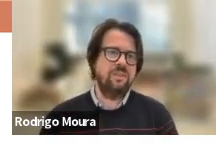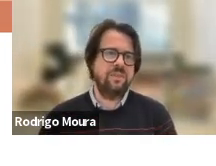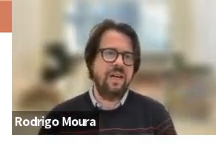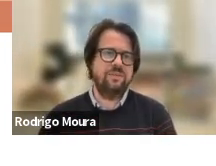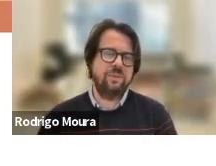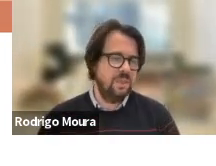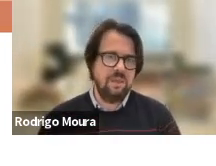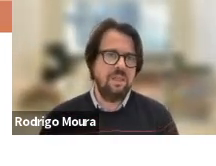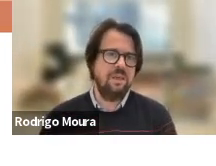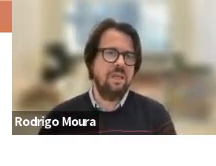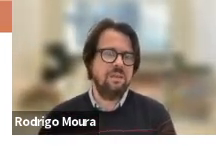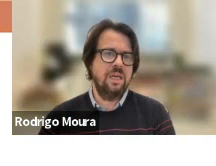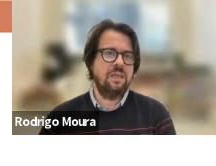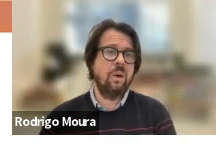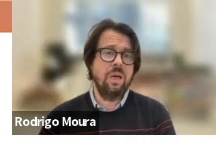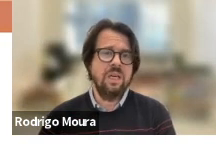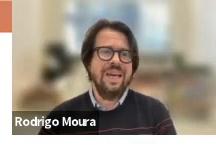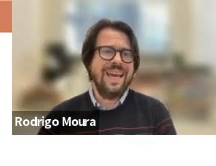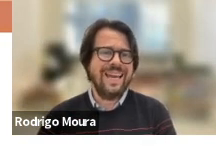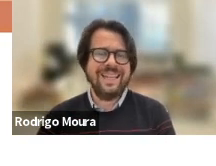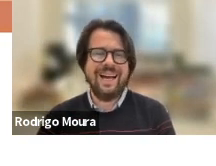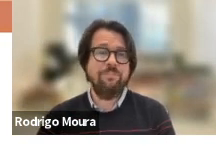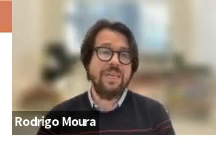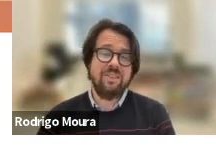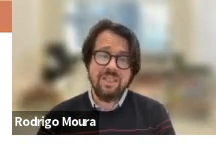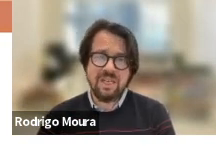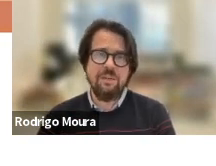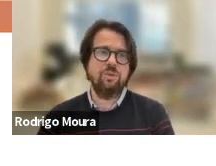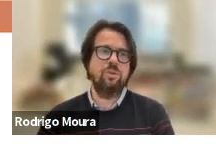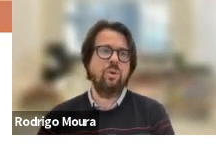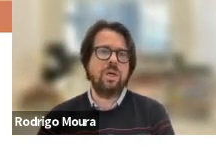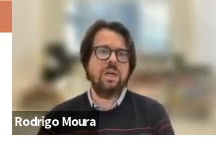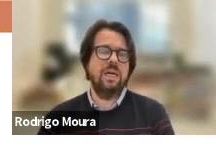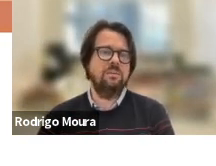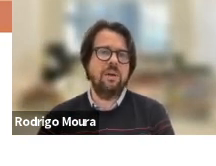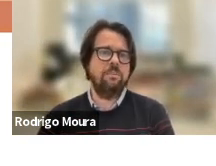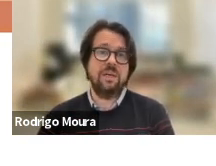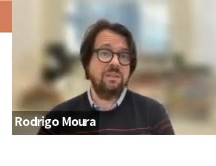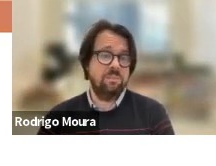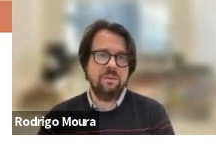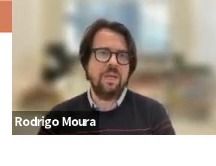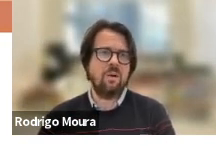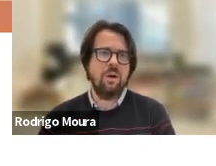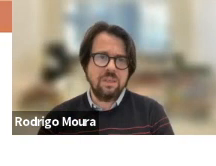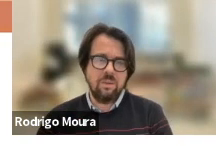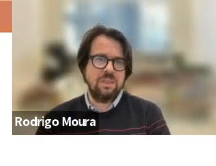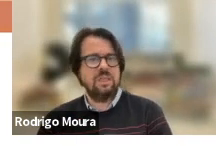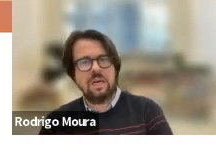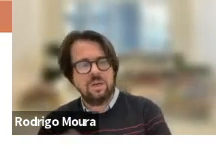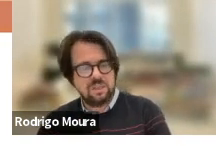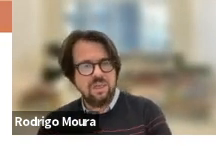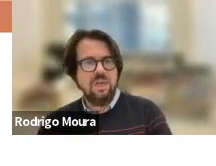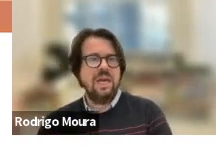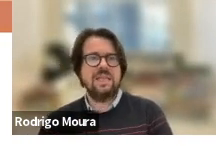and 45 too, and later on. And Janira came to New York, and because da Costa was here,